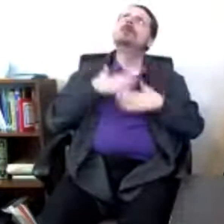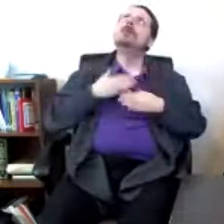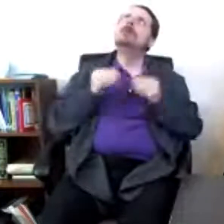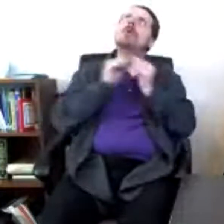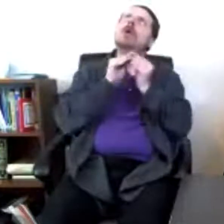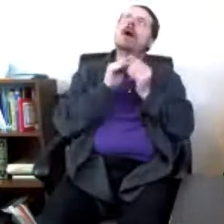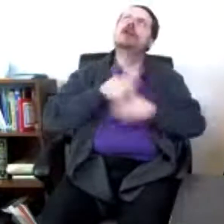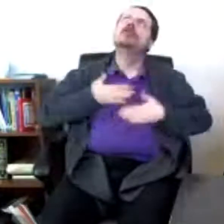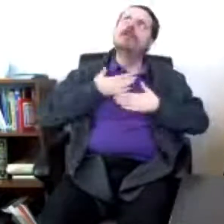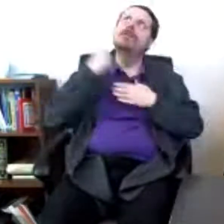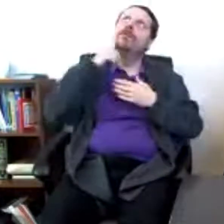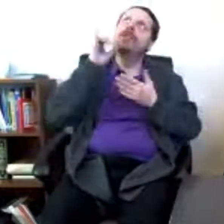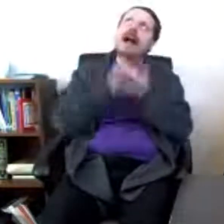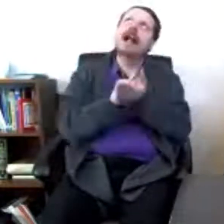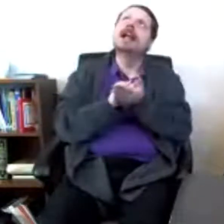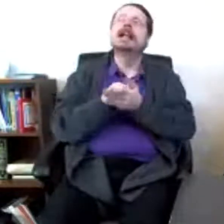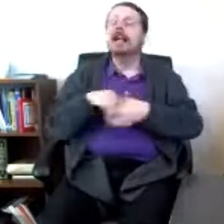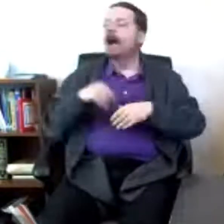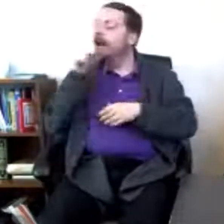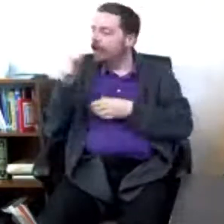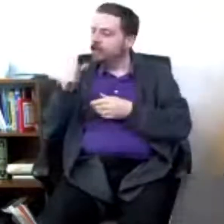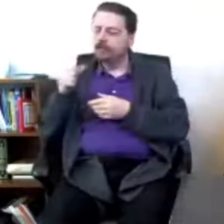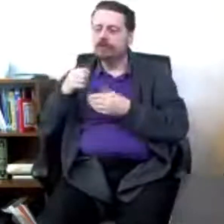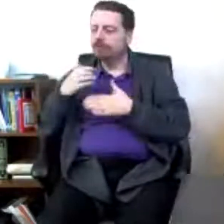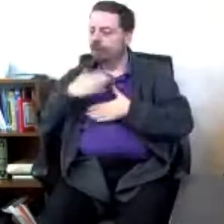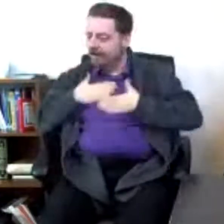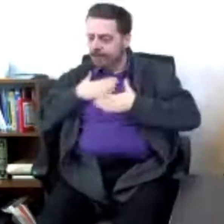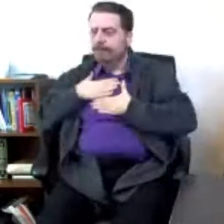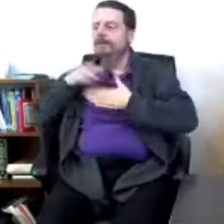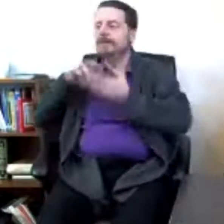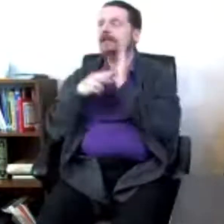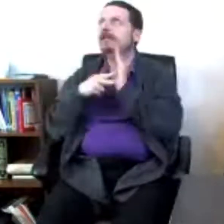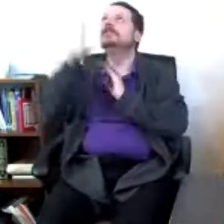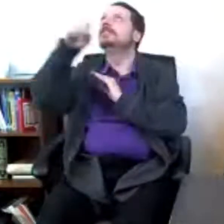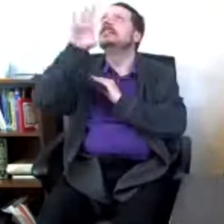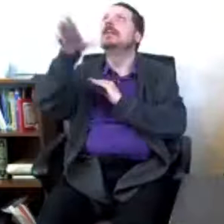you may never get except what God gives you.